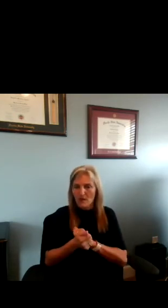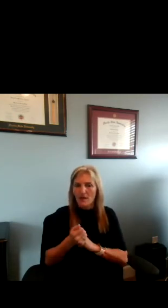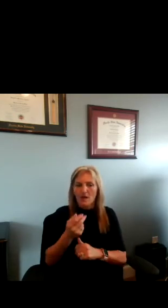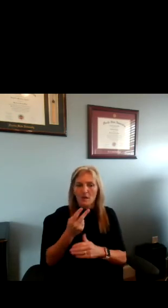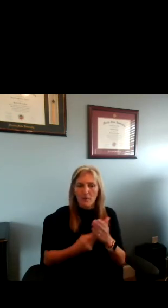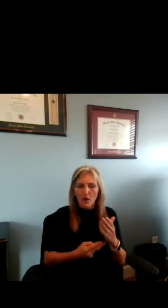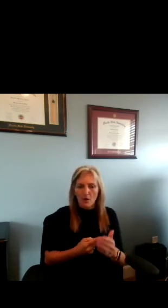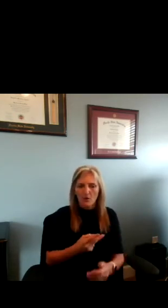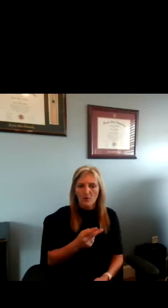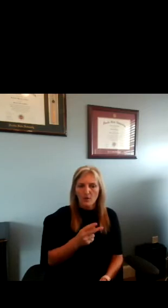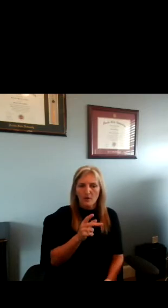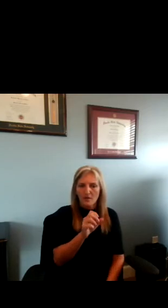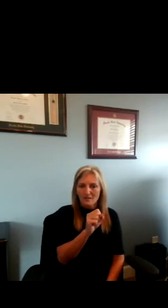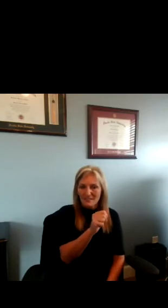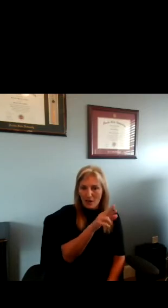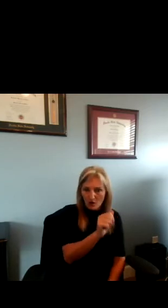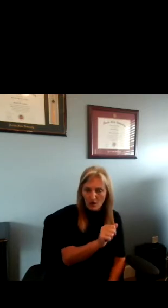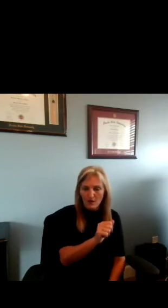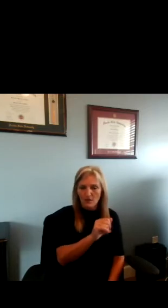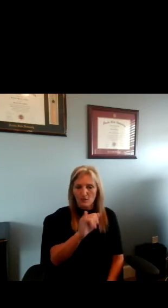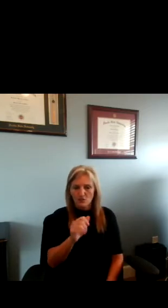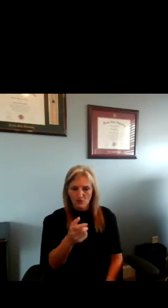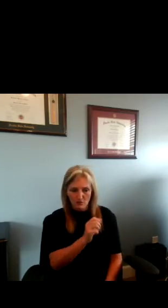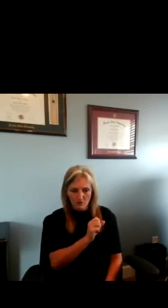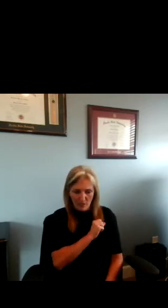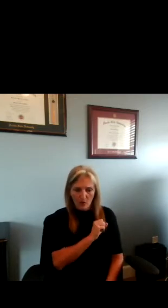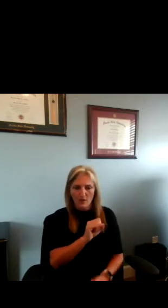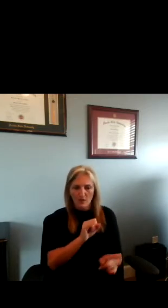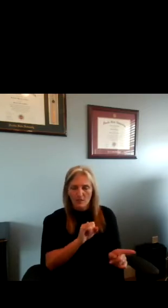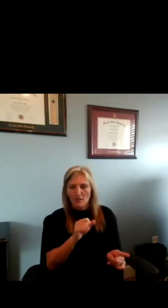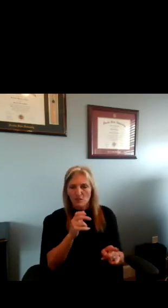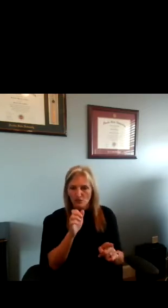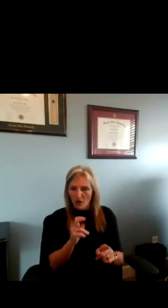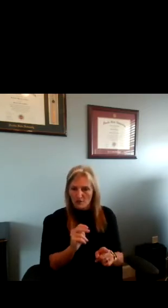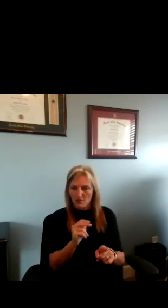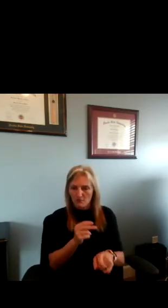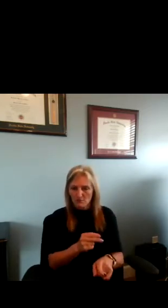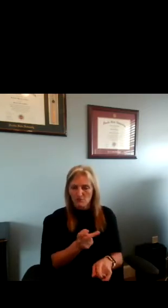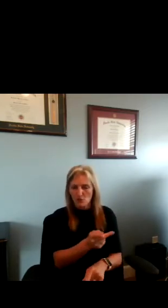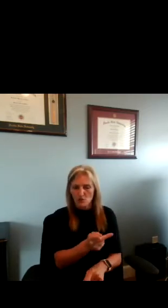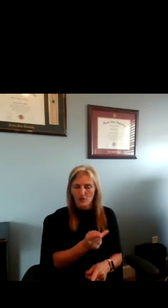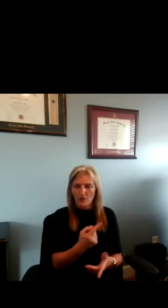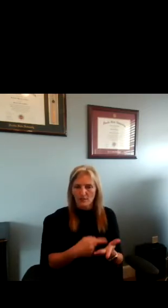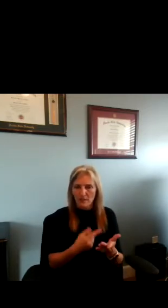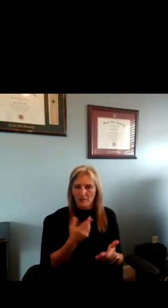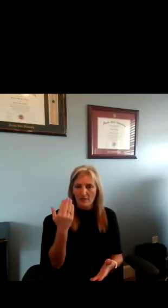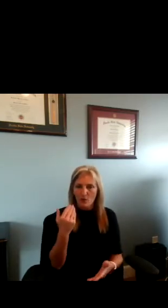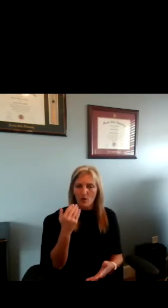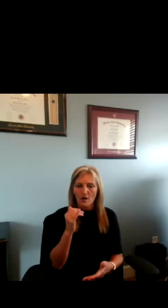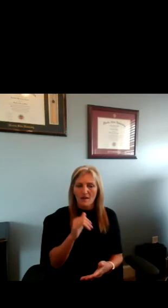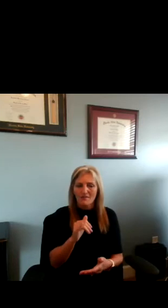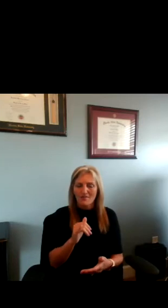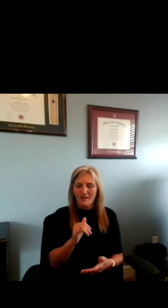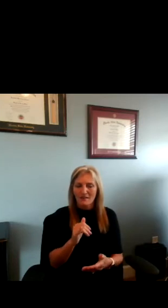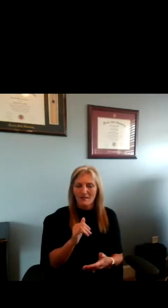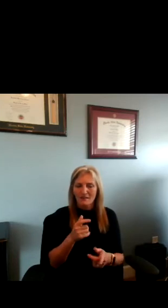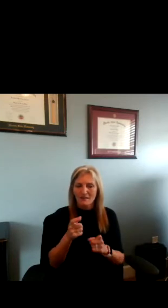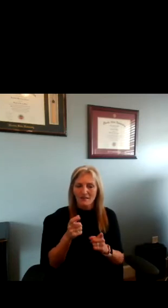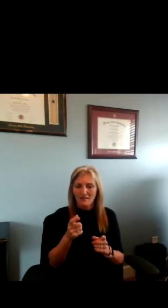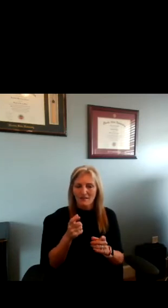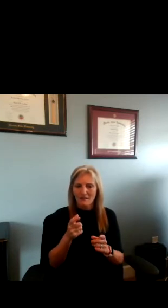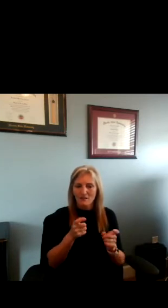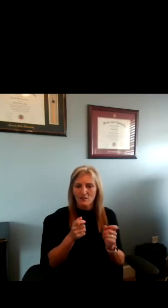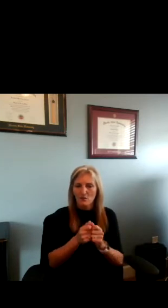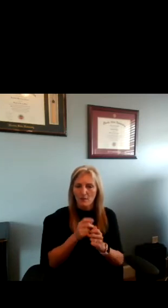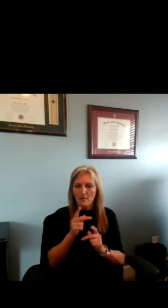Jocelyn mentioned, a unique and really important feature of PRE is that it centers the voices of those most affected by the